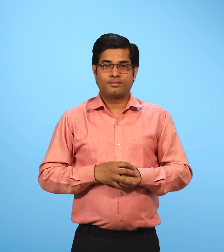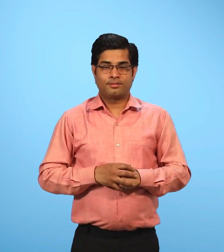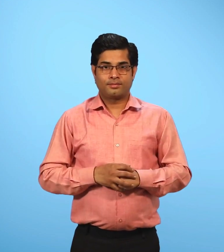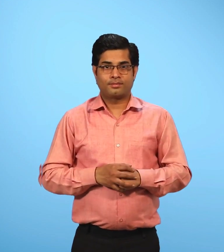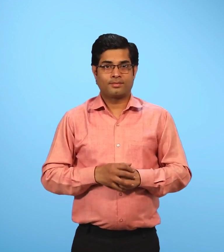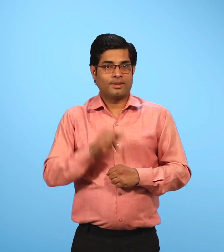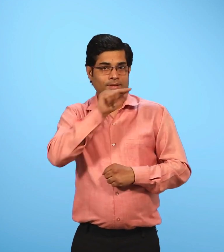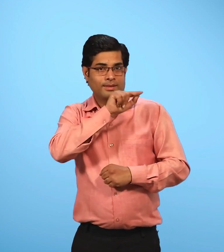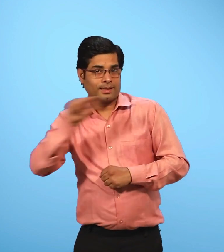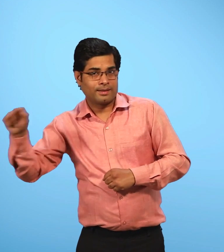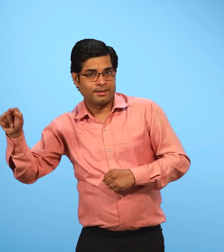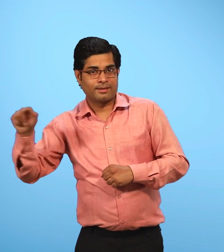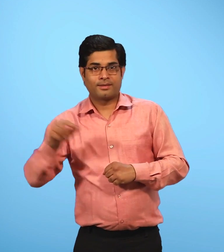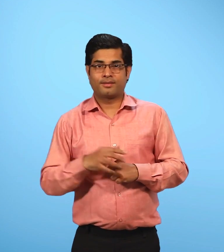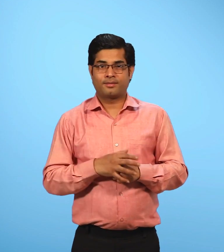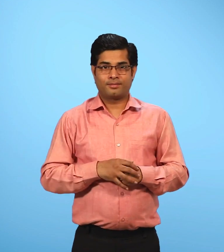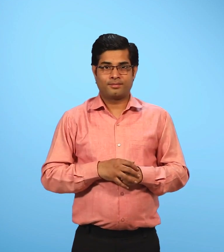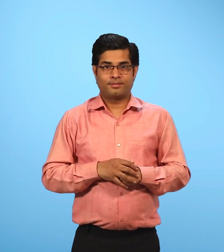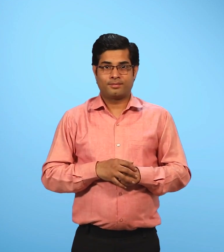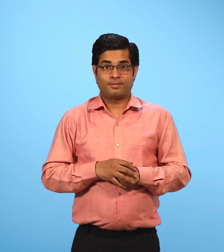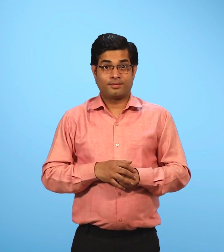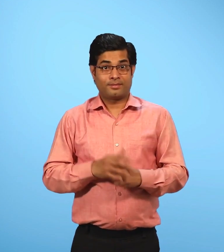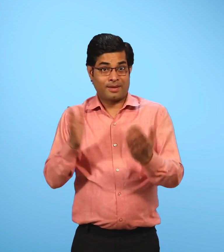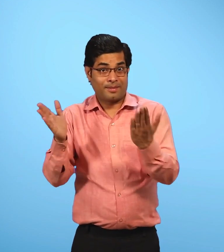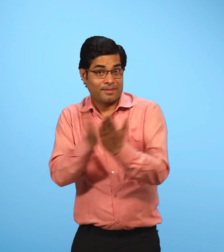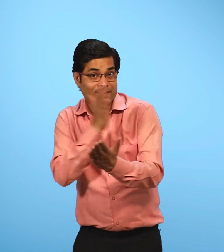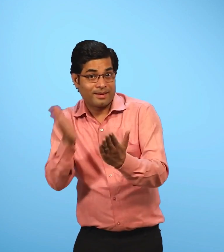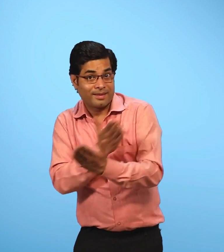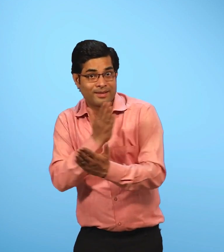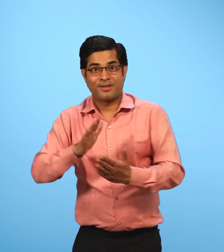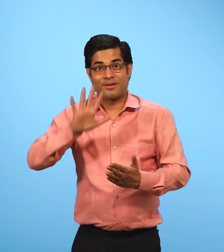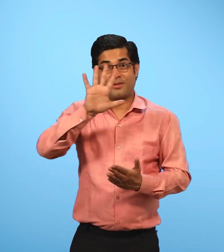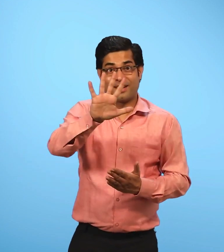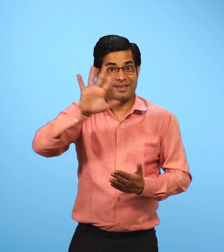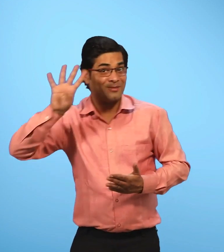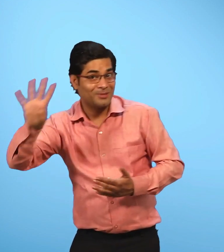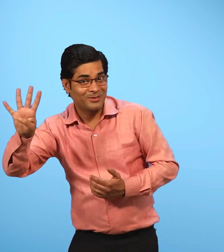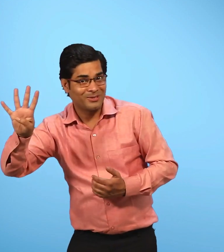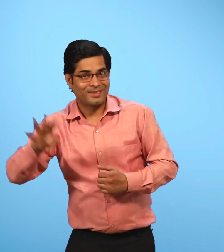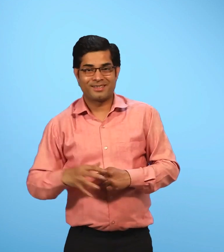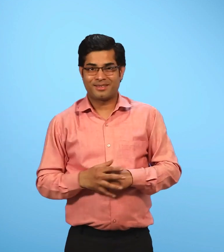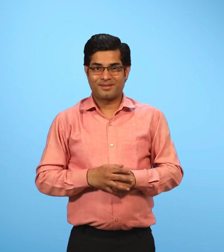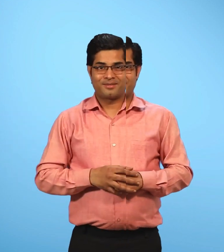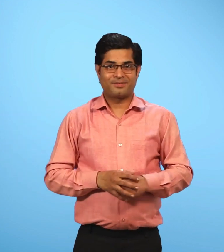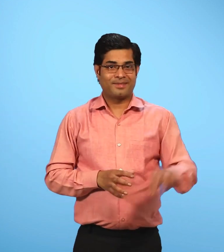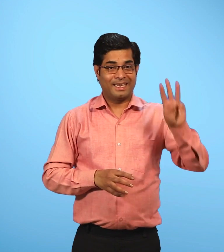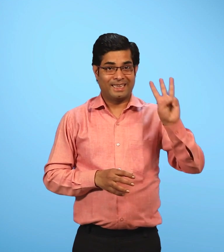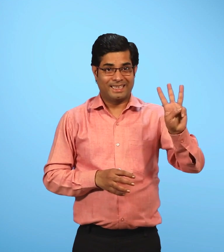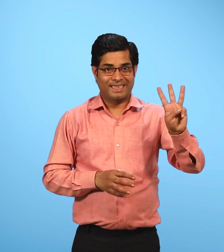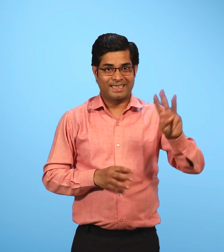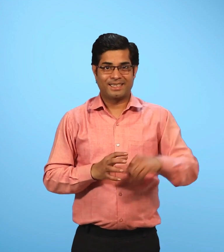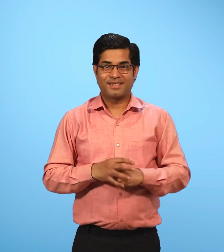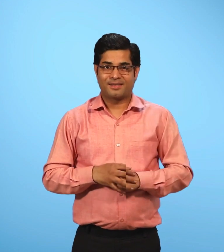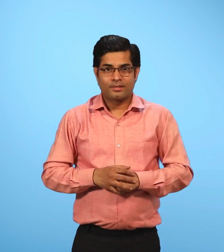1 is done for you. 1. Alone was not Robinson an island